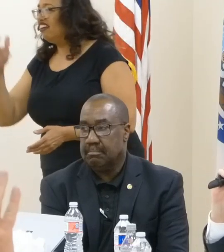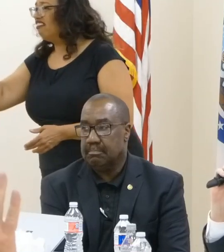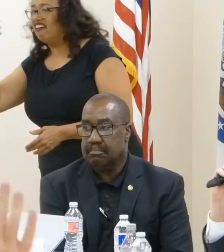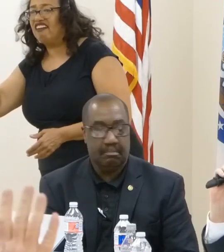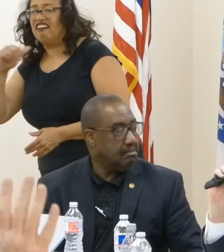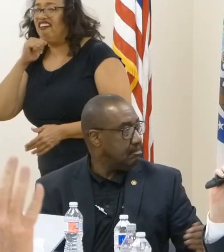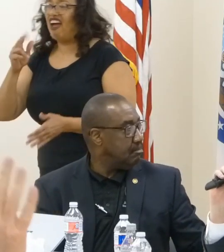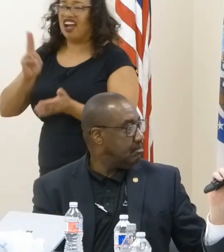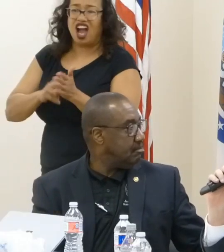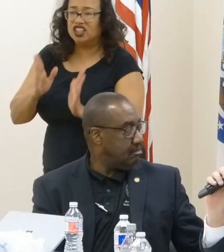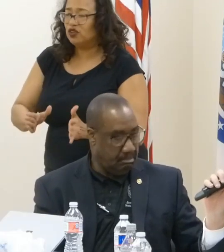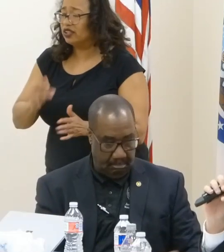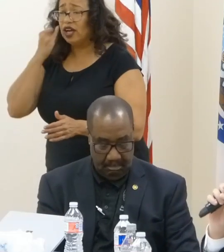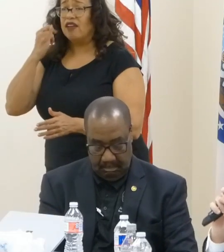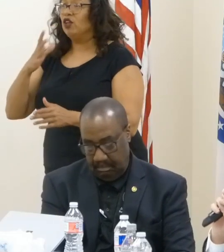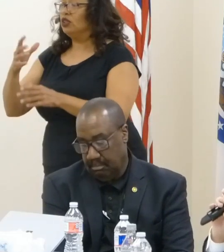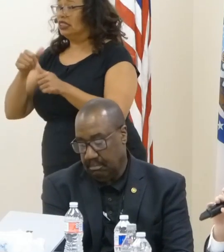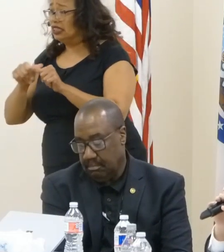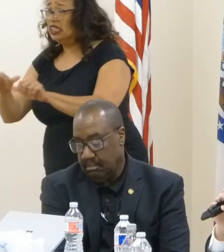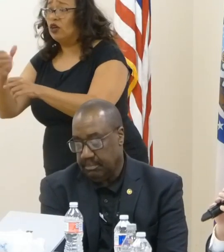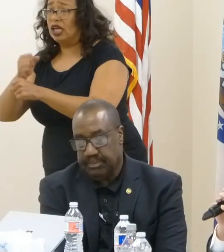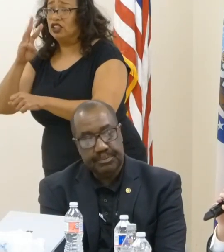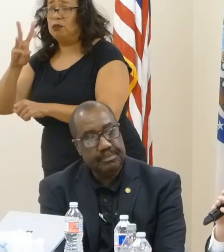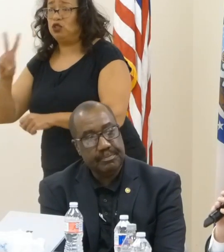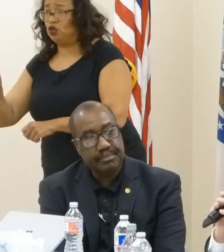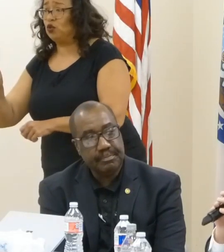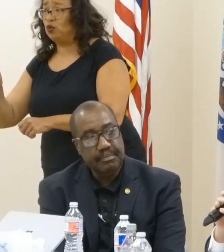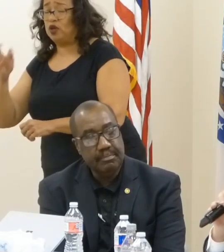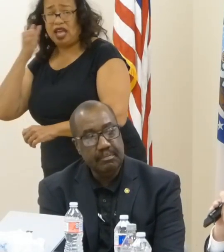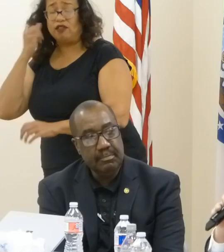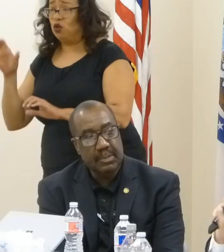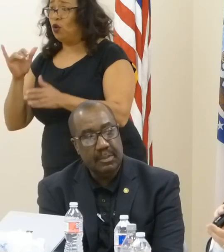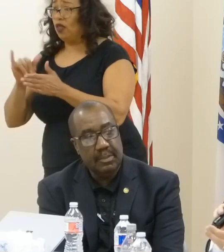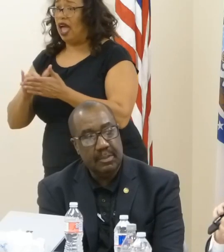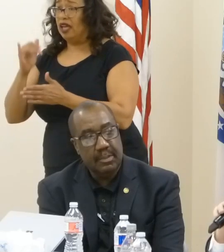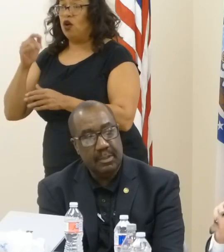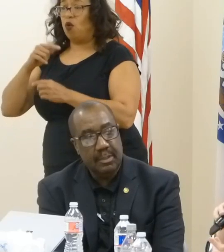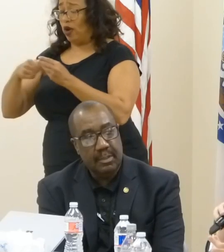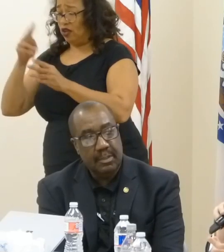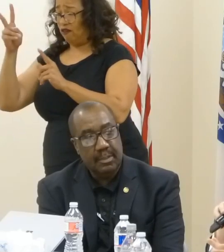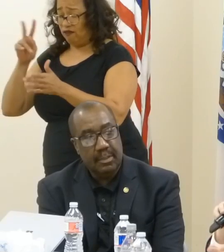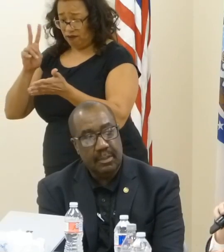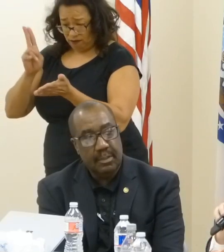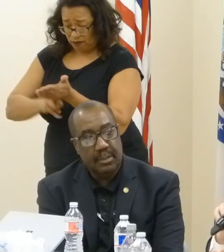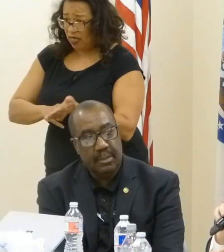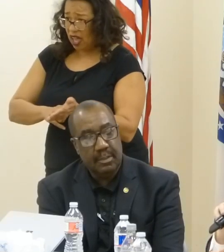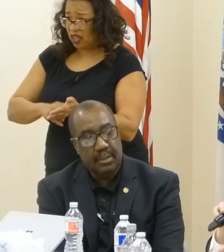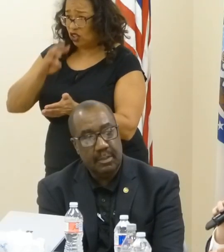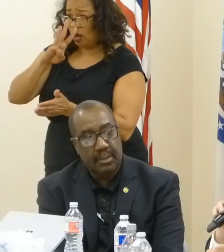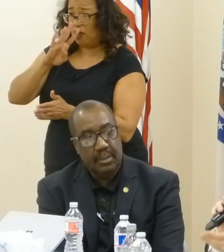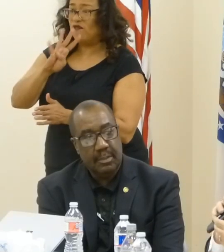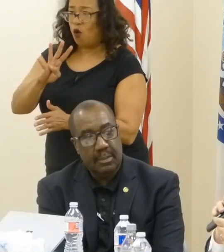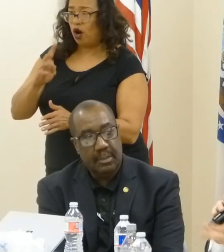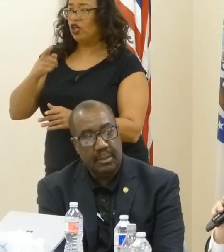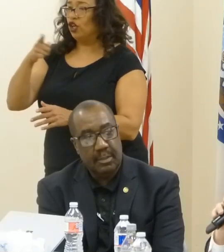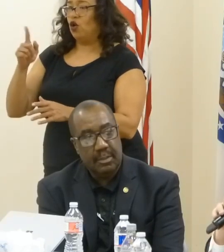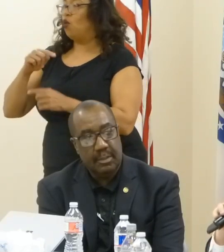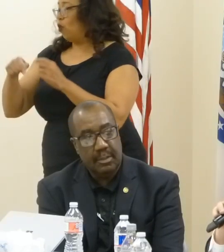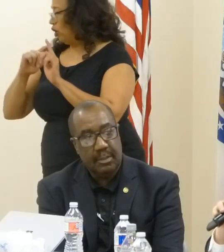like that? Wage earners, okay? If you're a wage earner, you fill out a W-4 and you tell your employer how